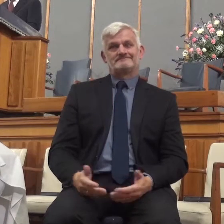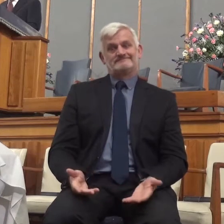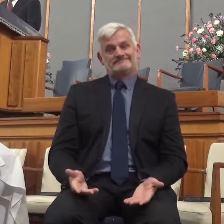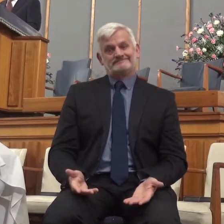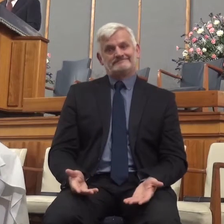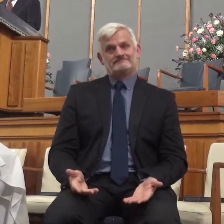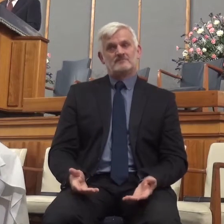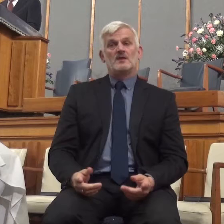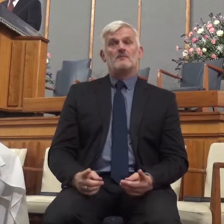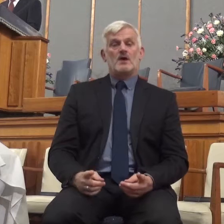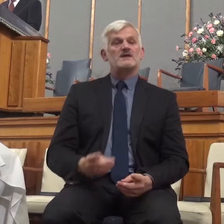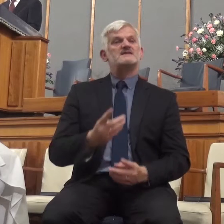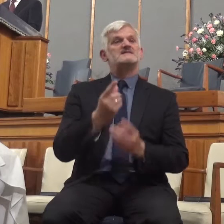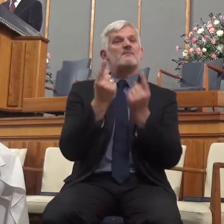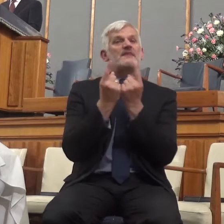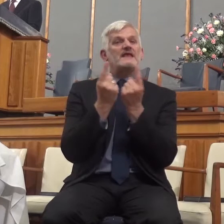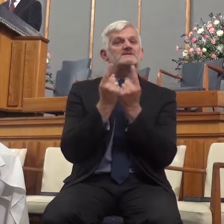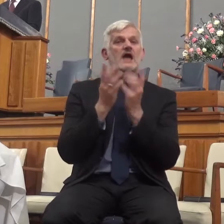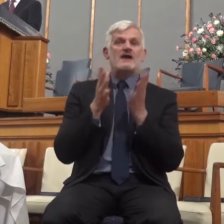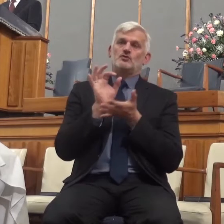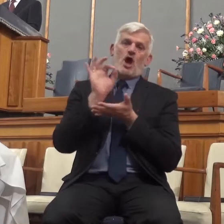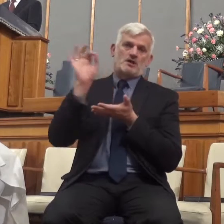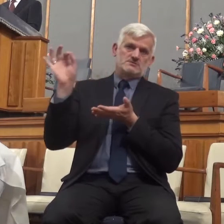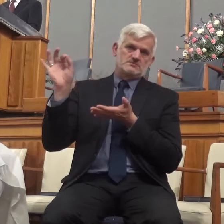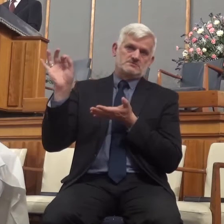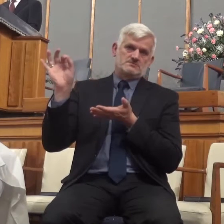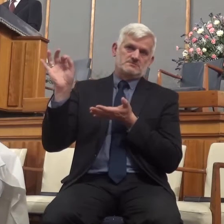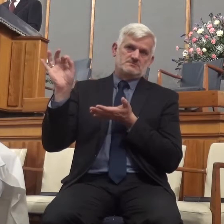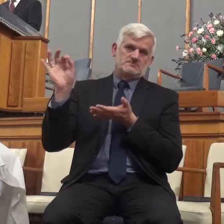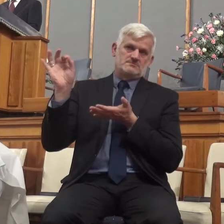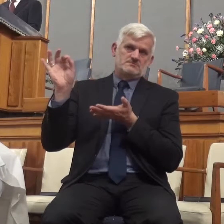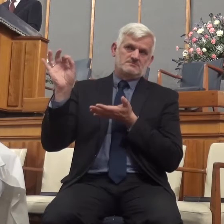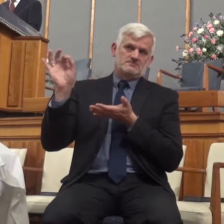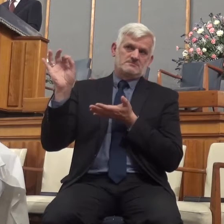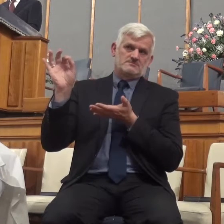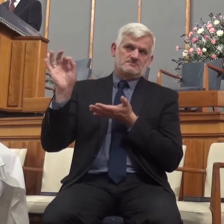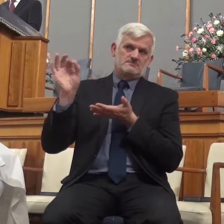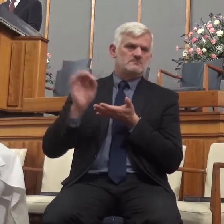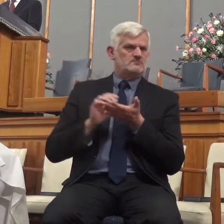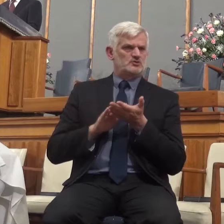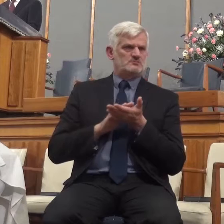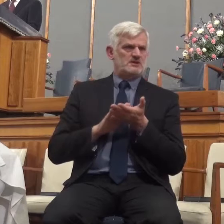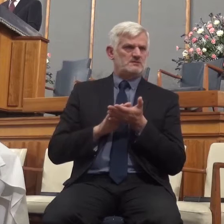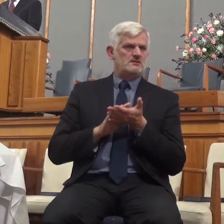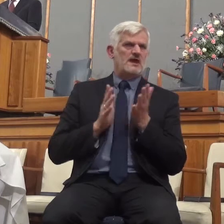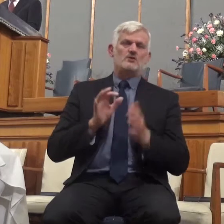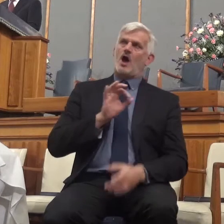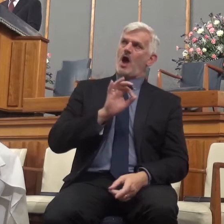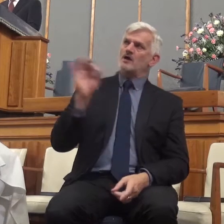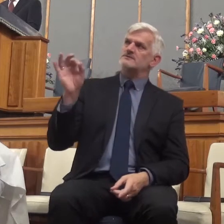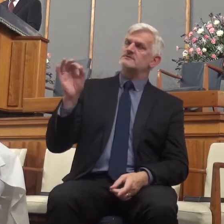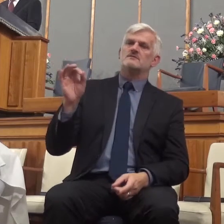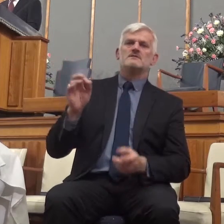on application, and that is by applying to Christ's eternal Son for